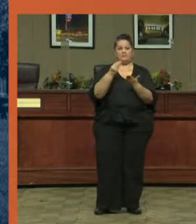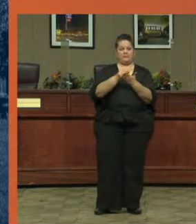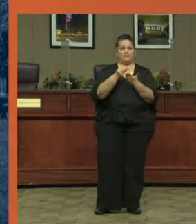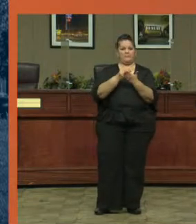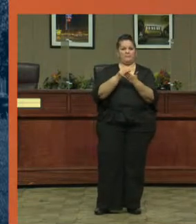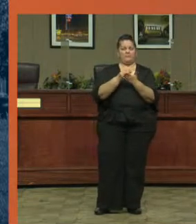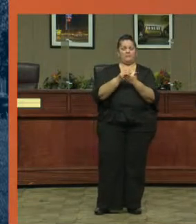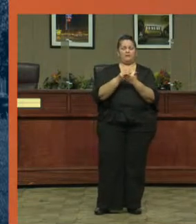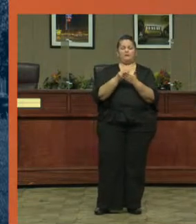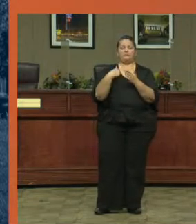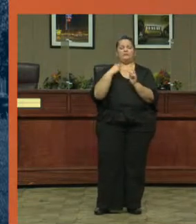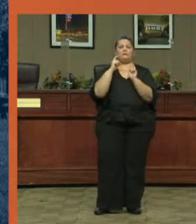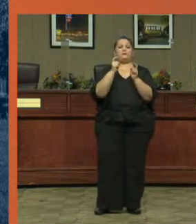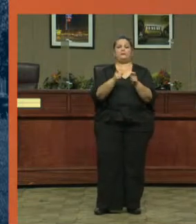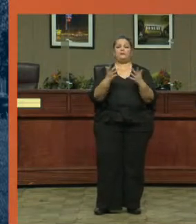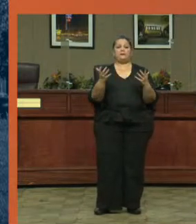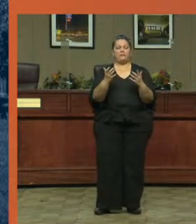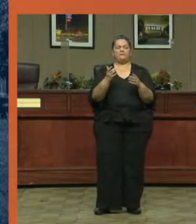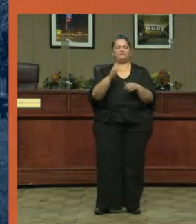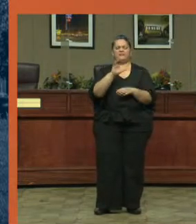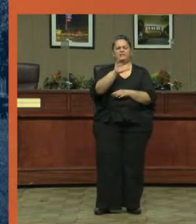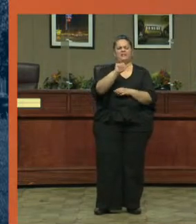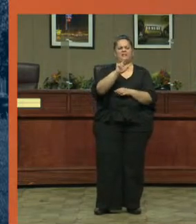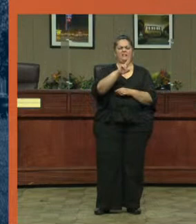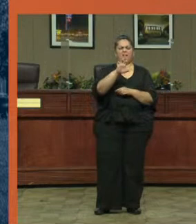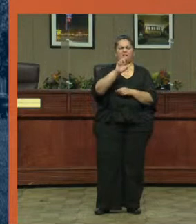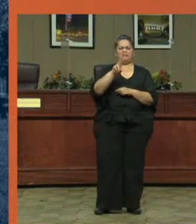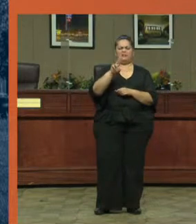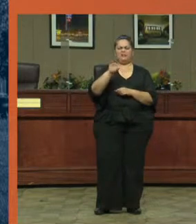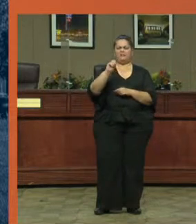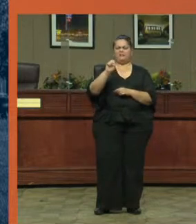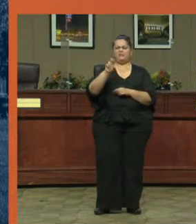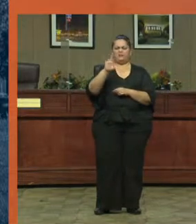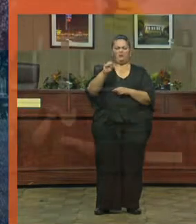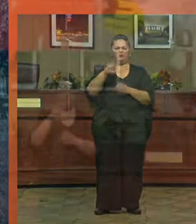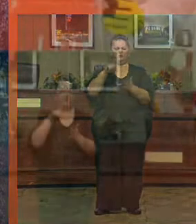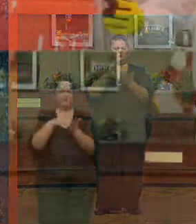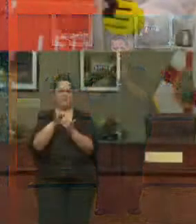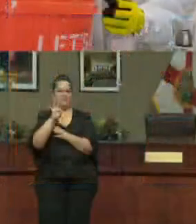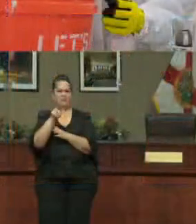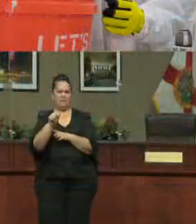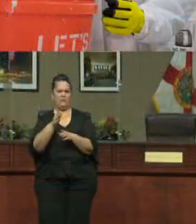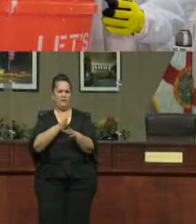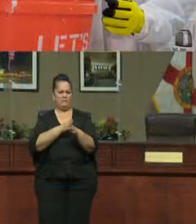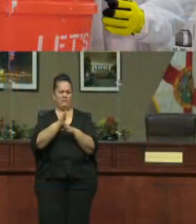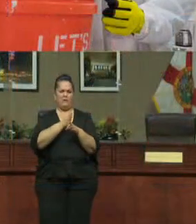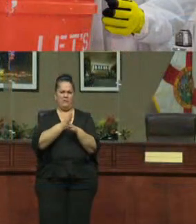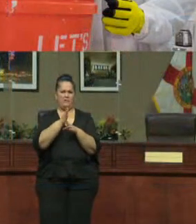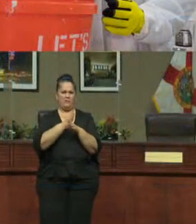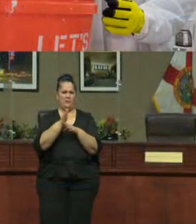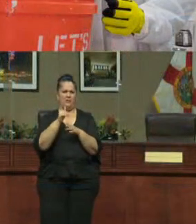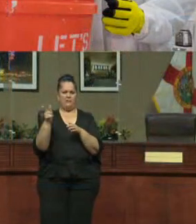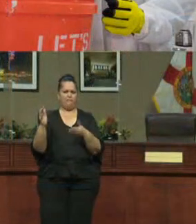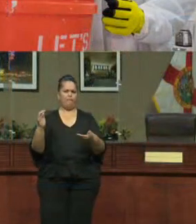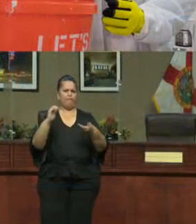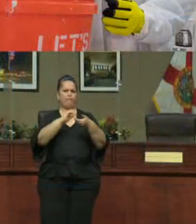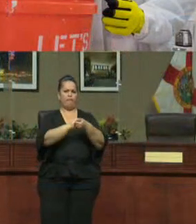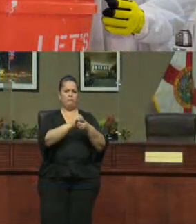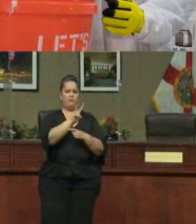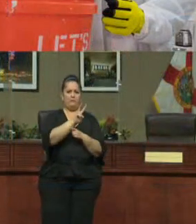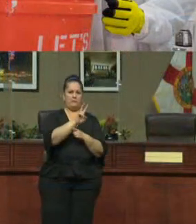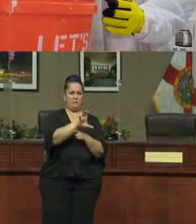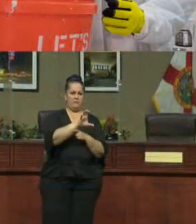gone to Career Source of Central Florida through a partnership with Valencia College. We are